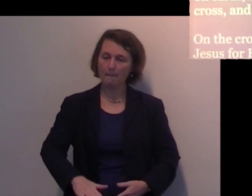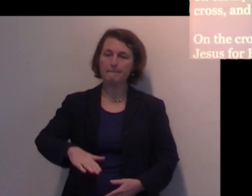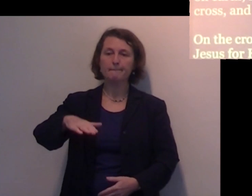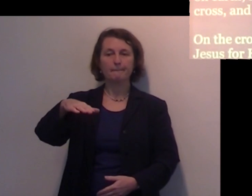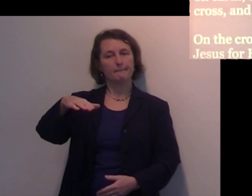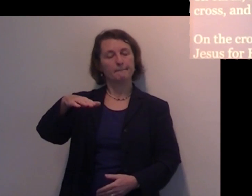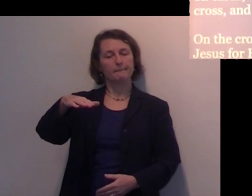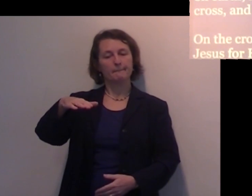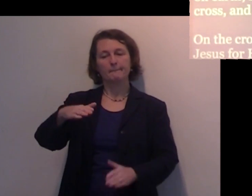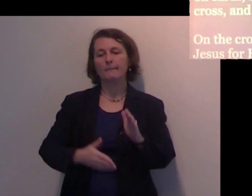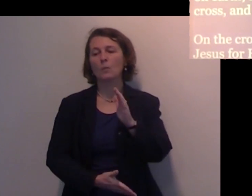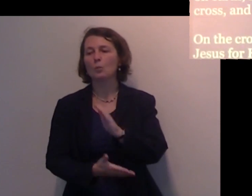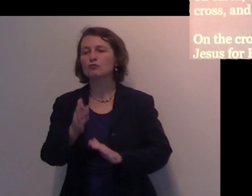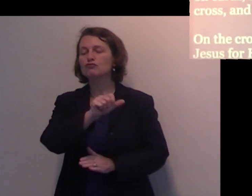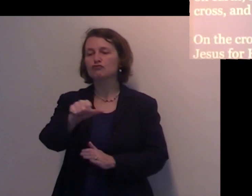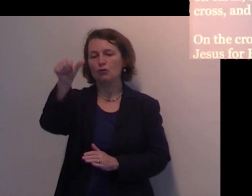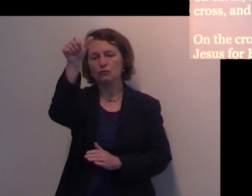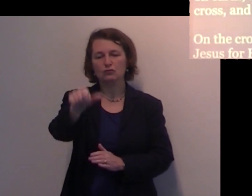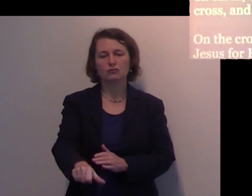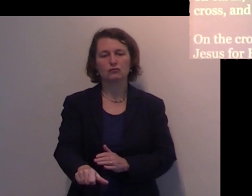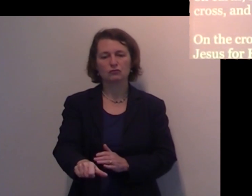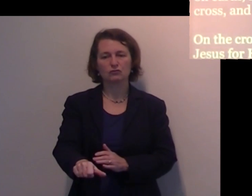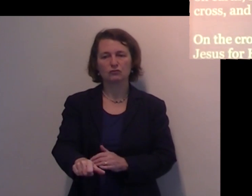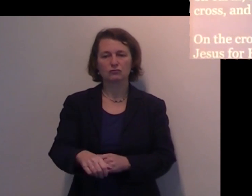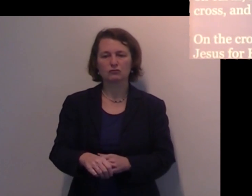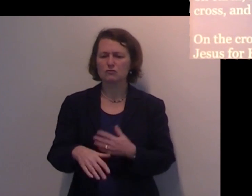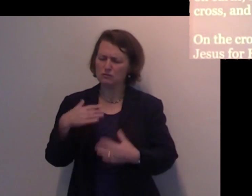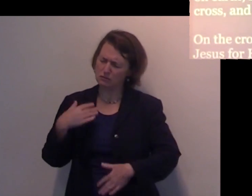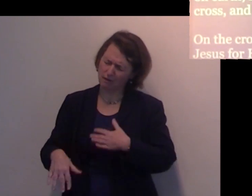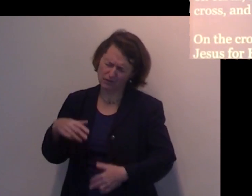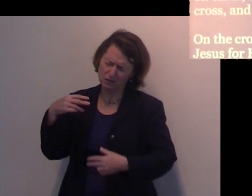He went to the cross, and he suffered and died there.